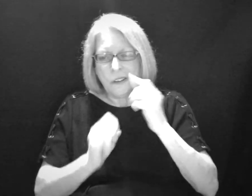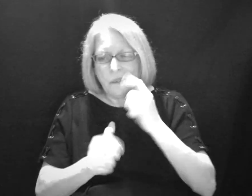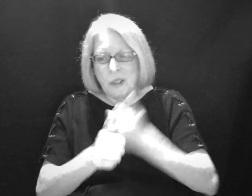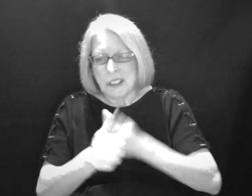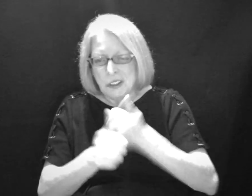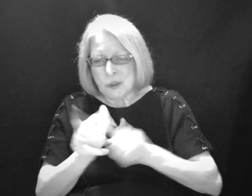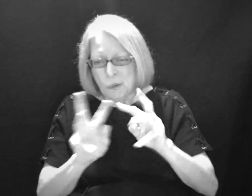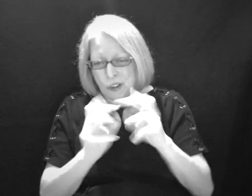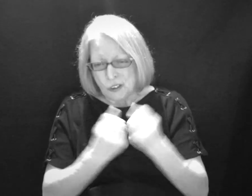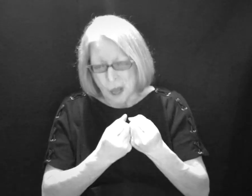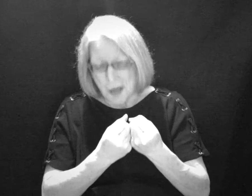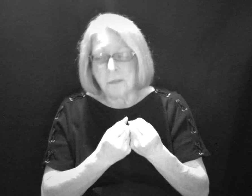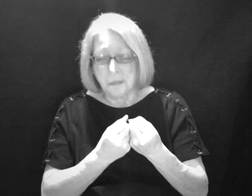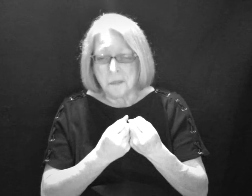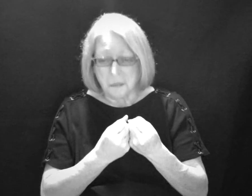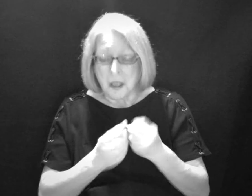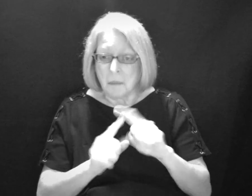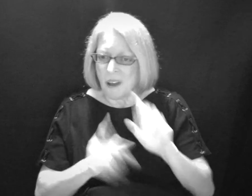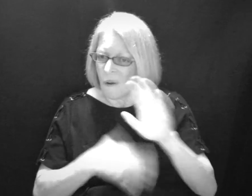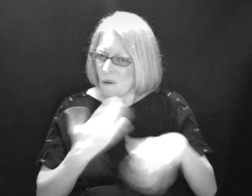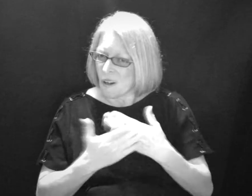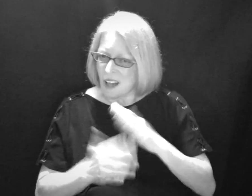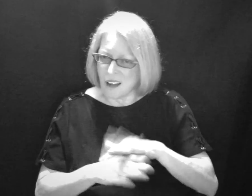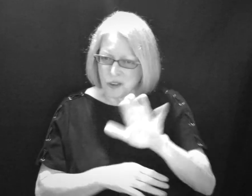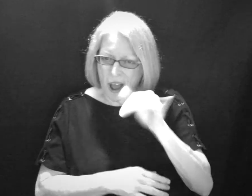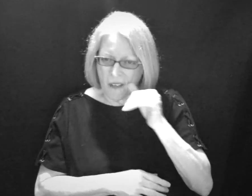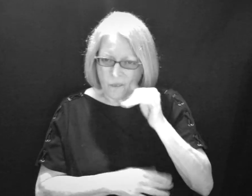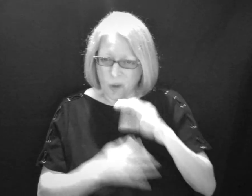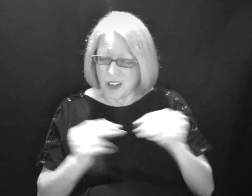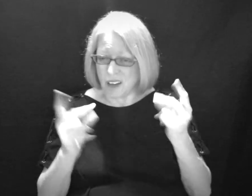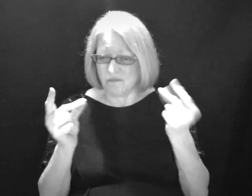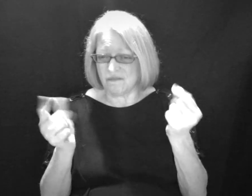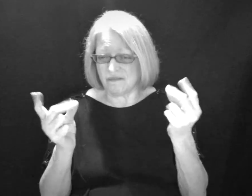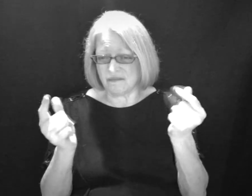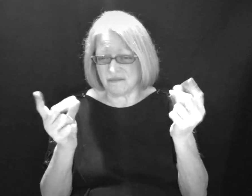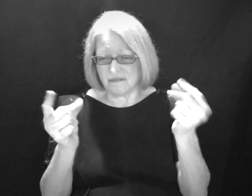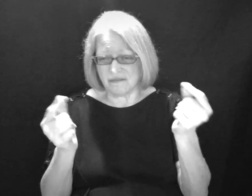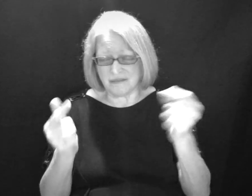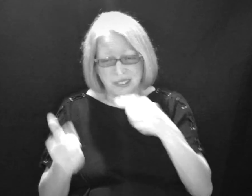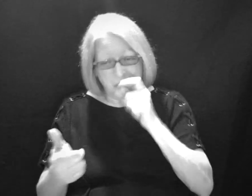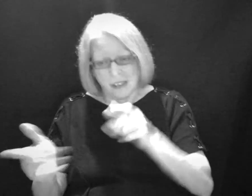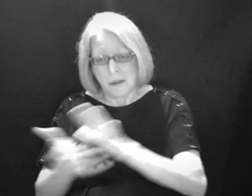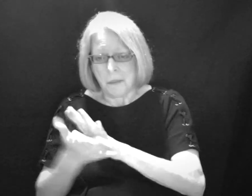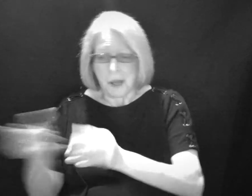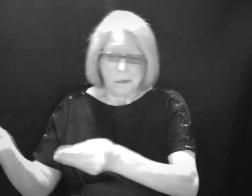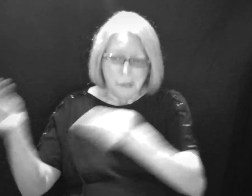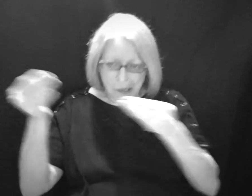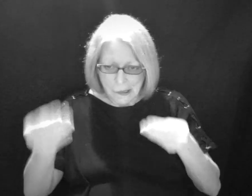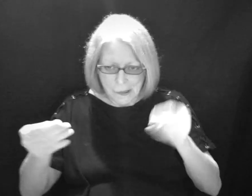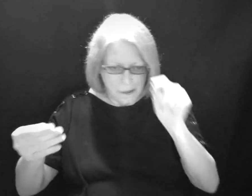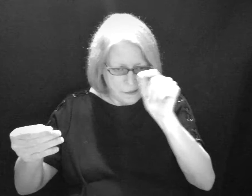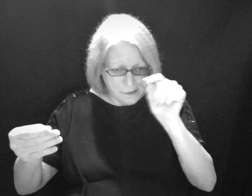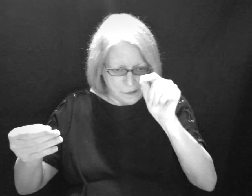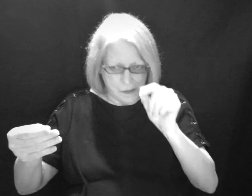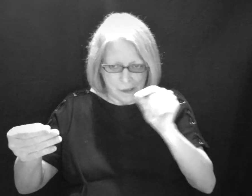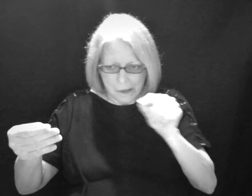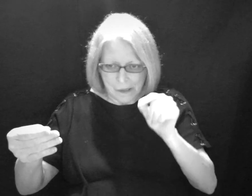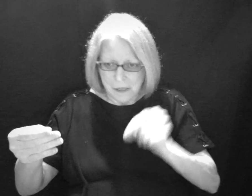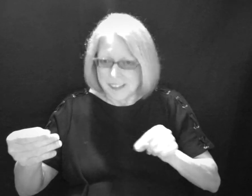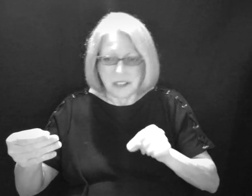else? Nope. Okay, press save and publish. And let's go back. And we